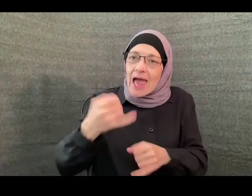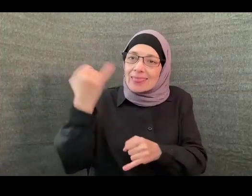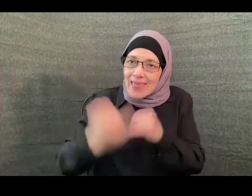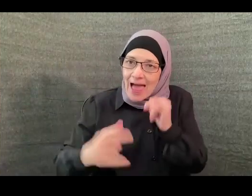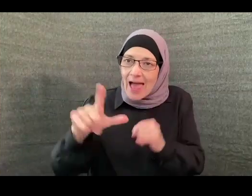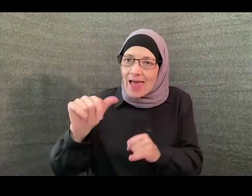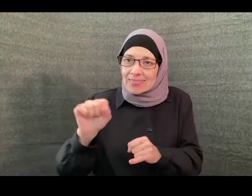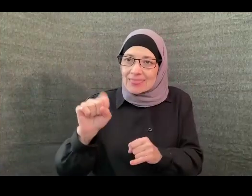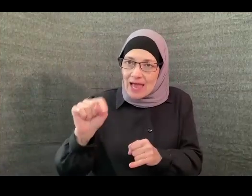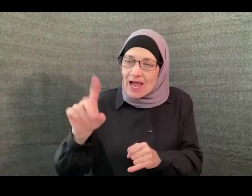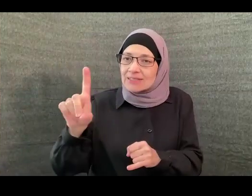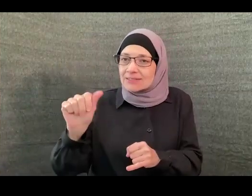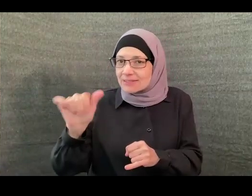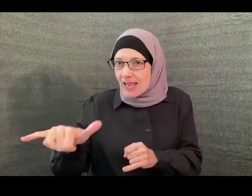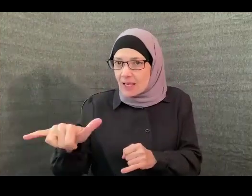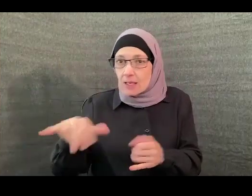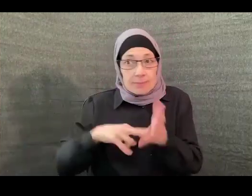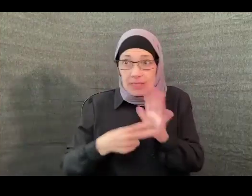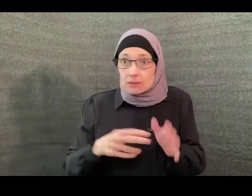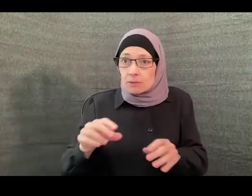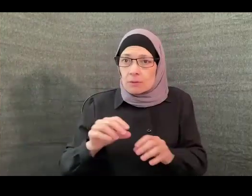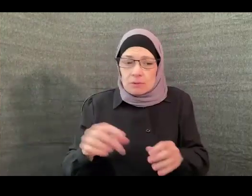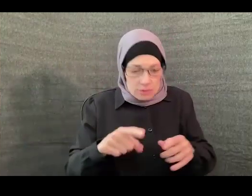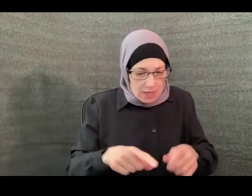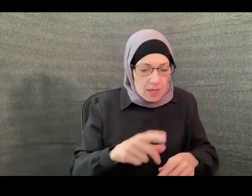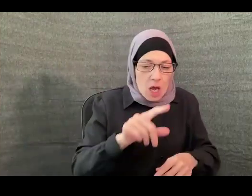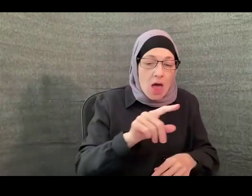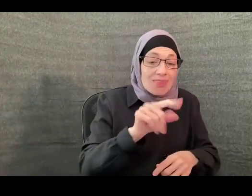that day, there will be no tomorrows.